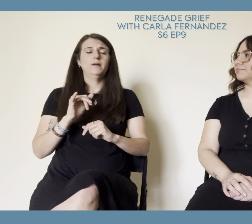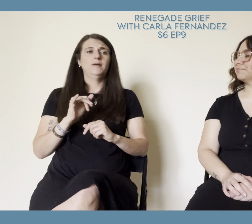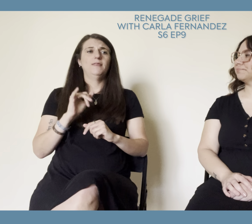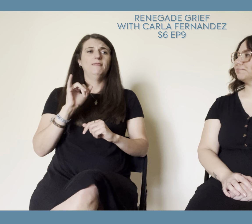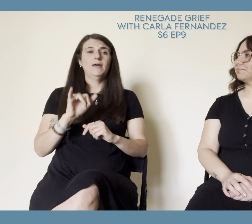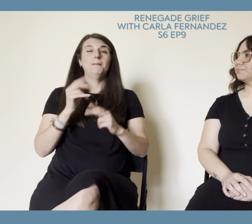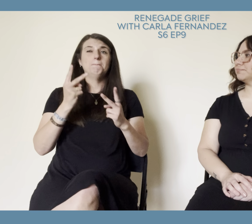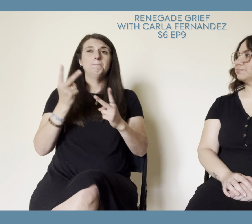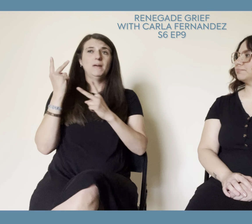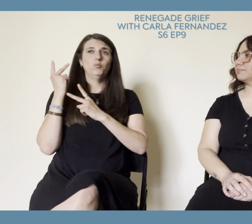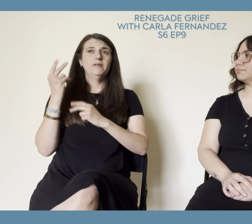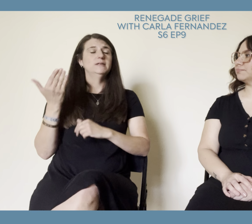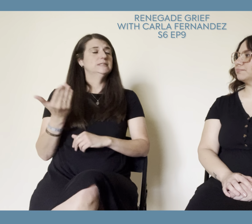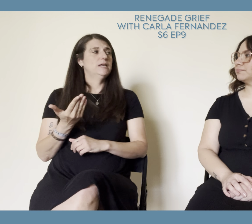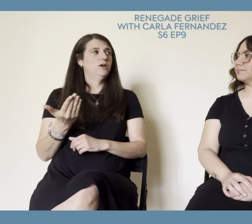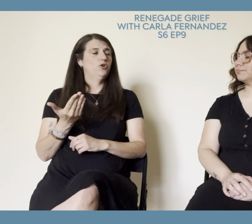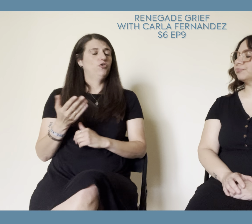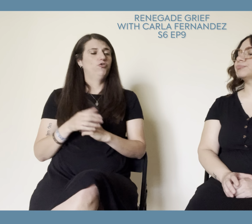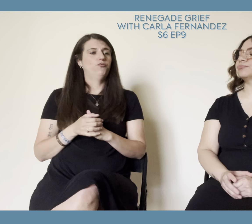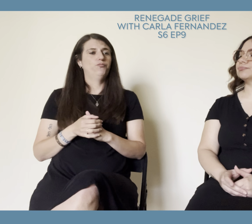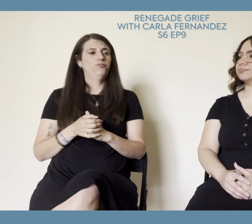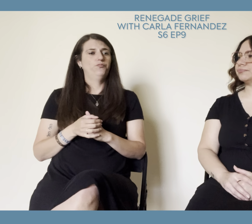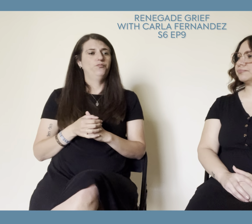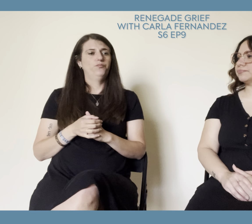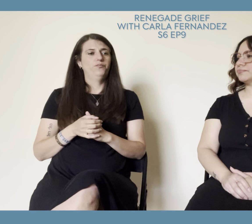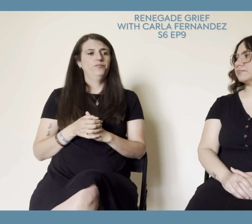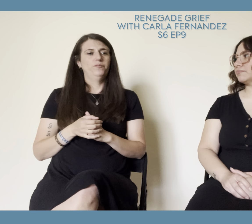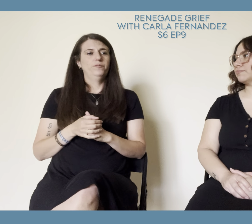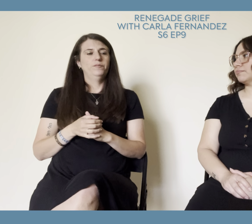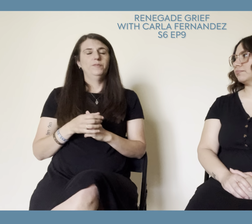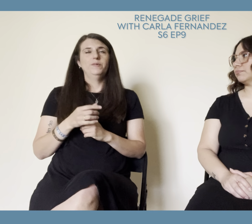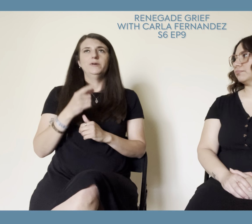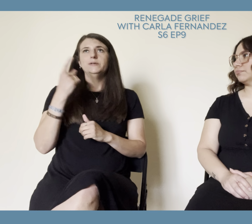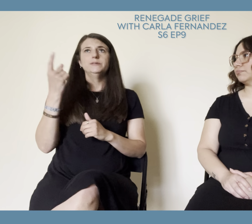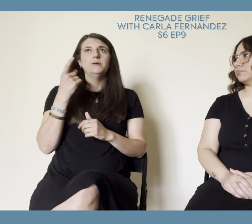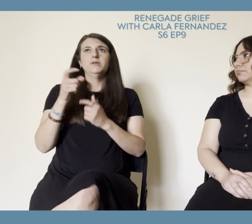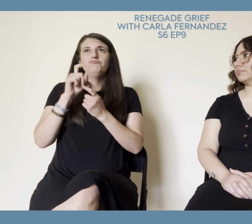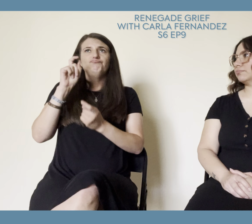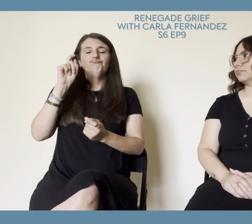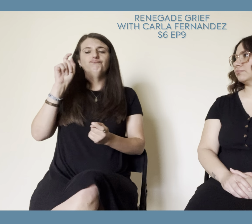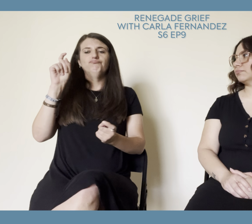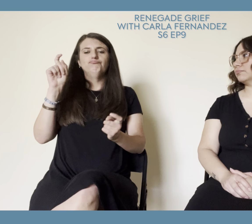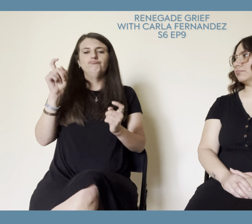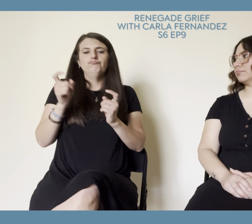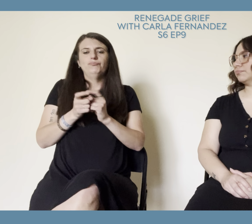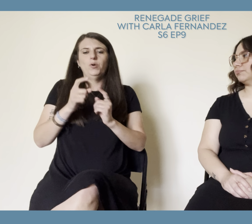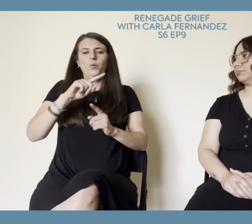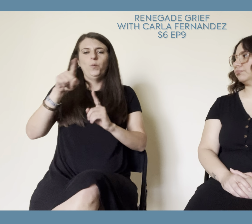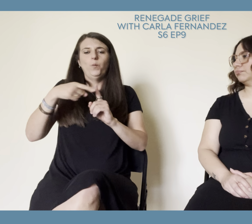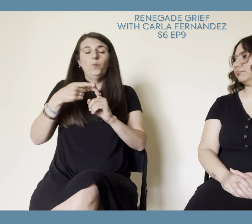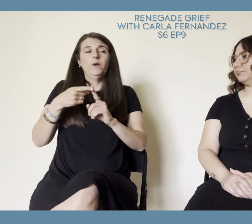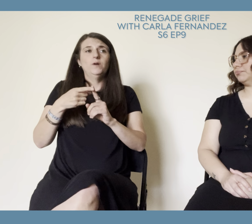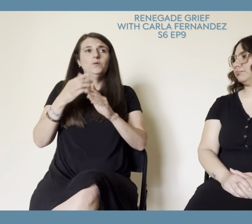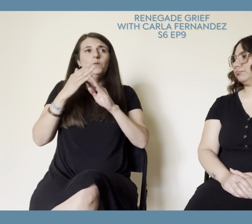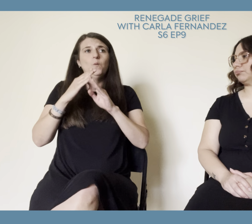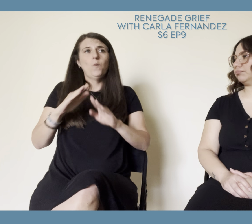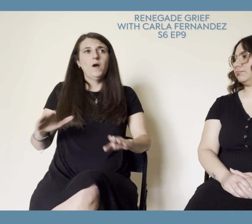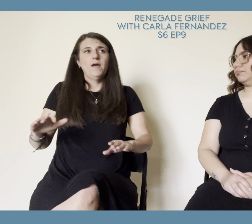present. And something transmutes when we're in a moment of silence after someone shares something. You can